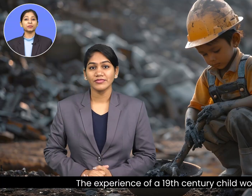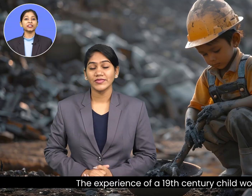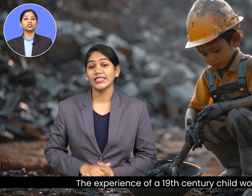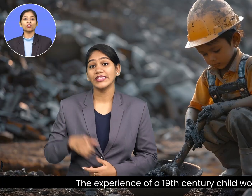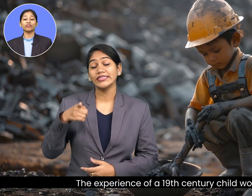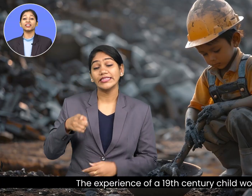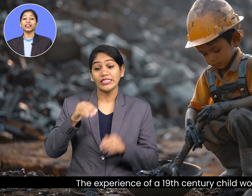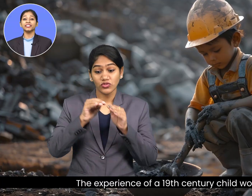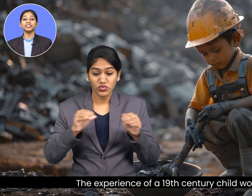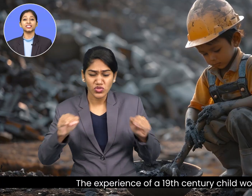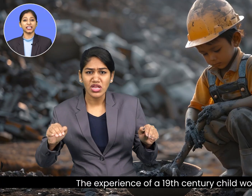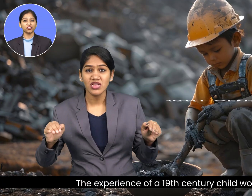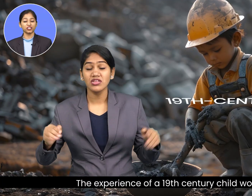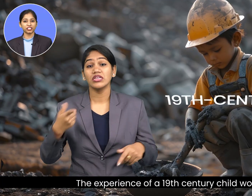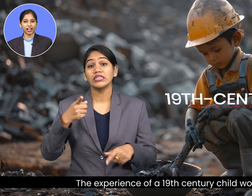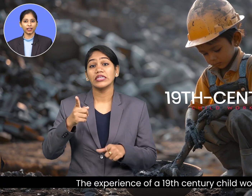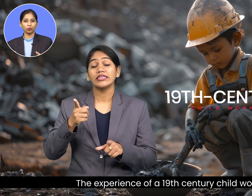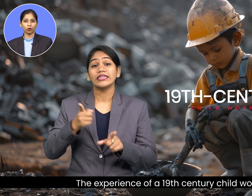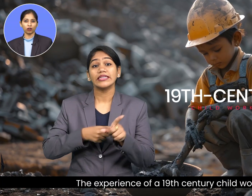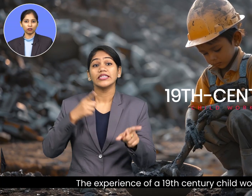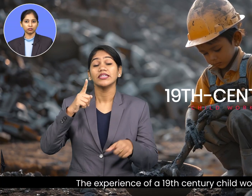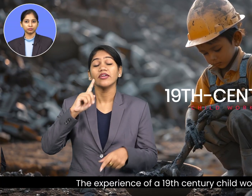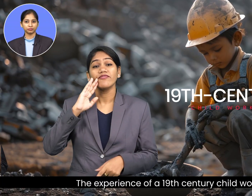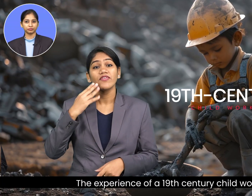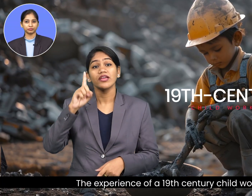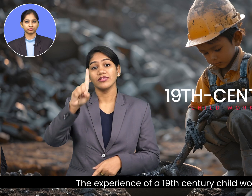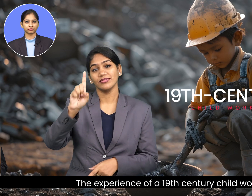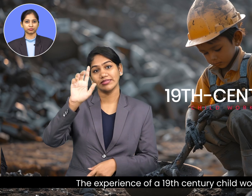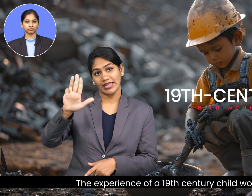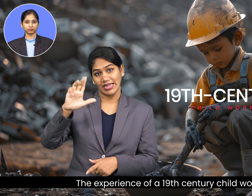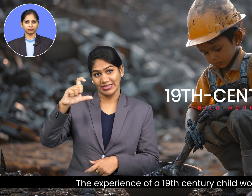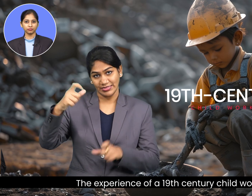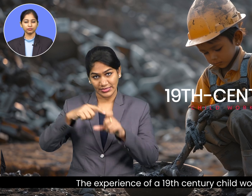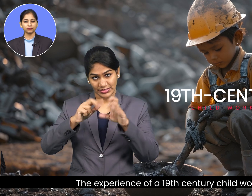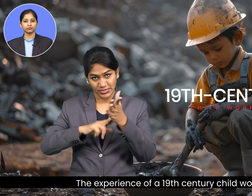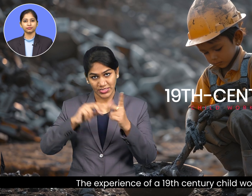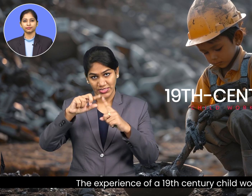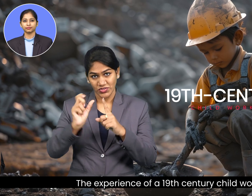The experience of a 19th century child worker.